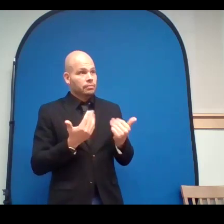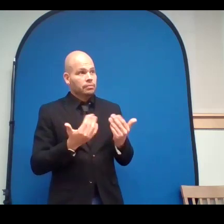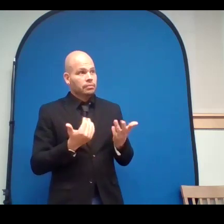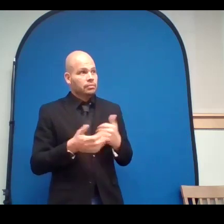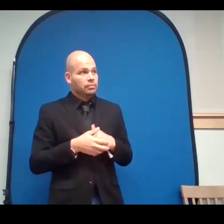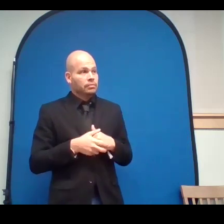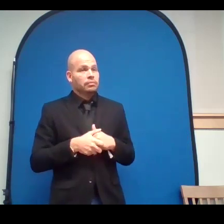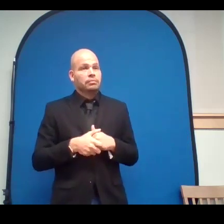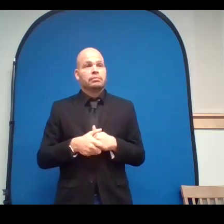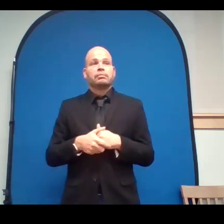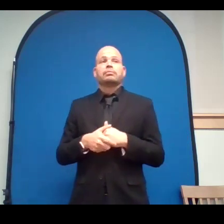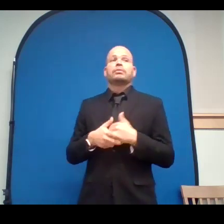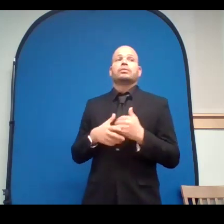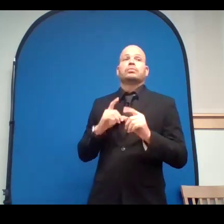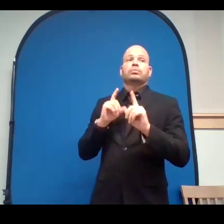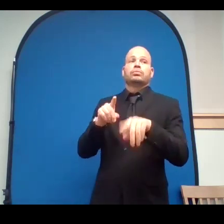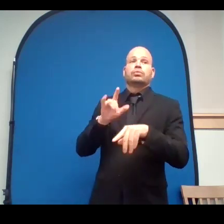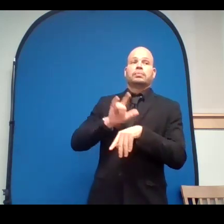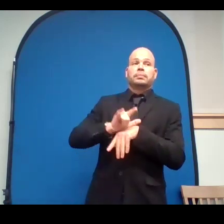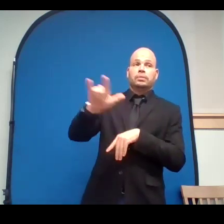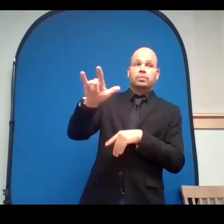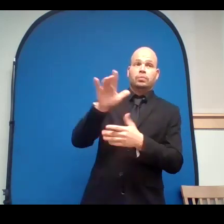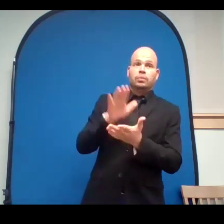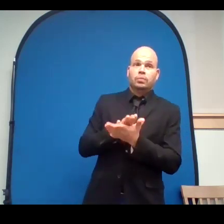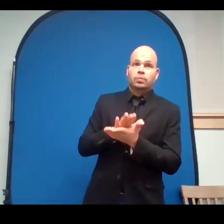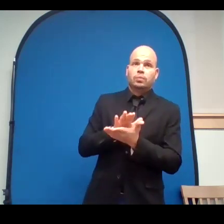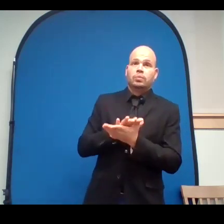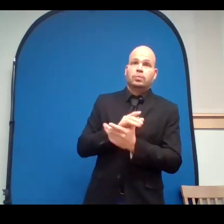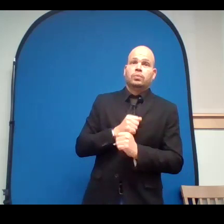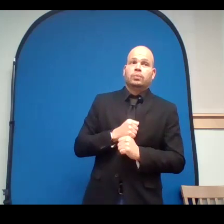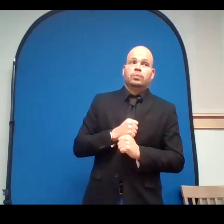Attended airborne school and ranger school.